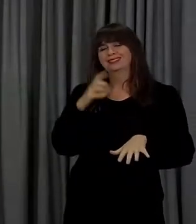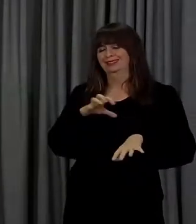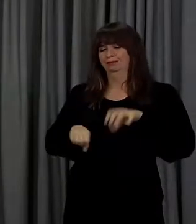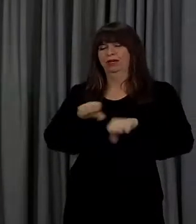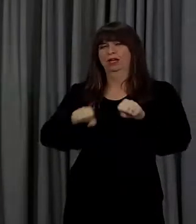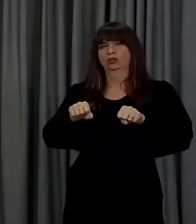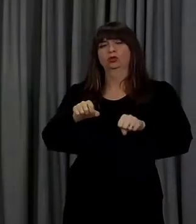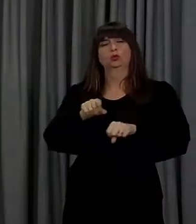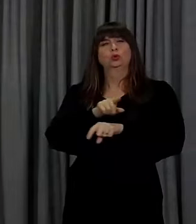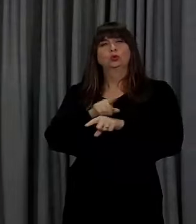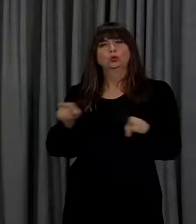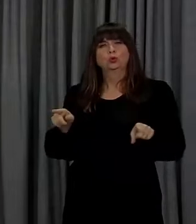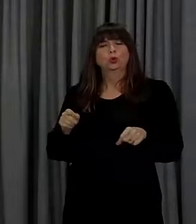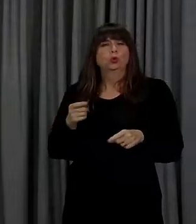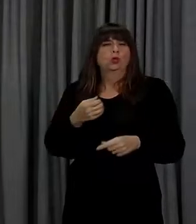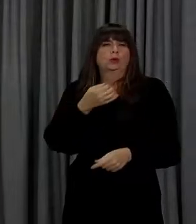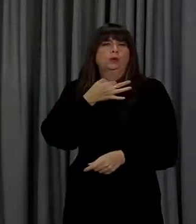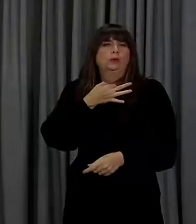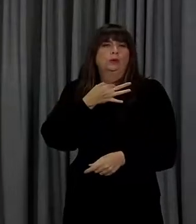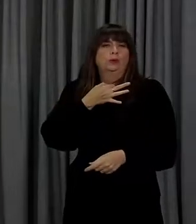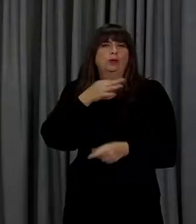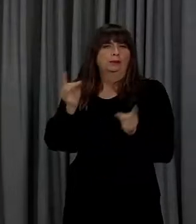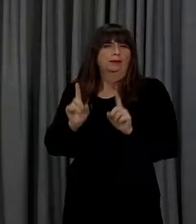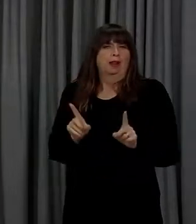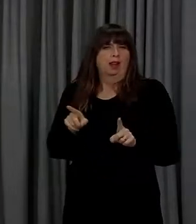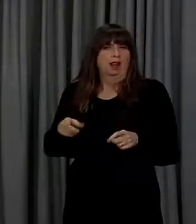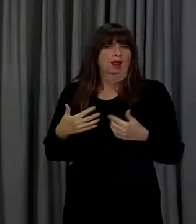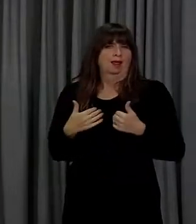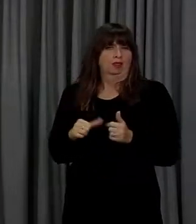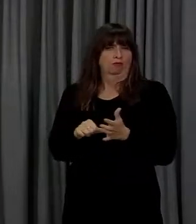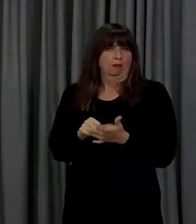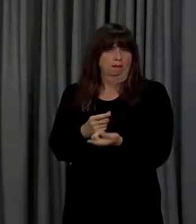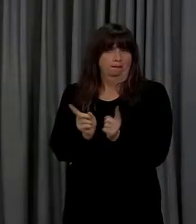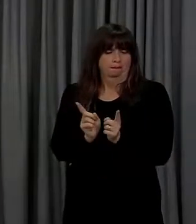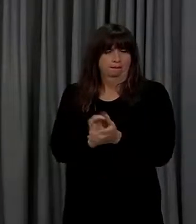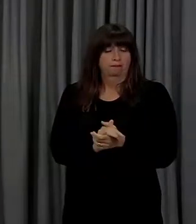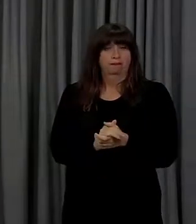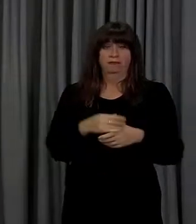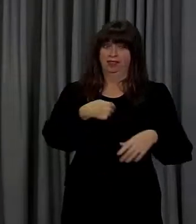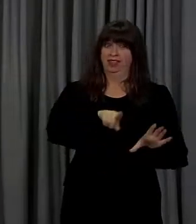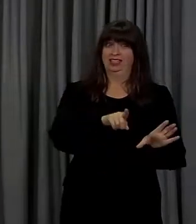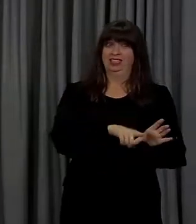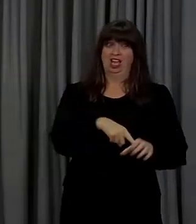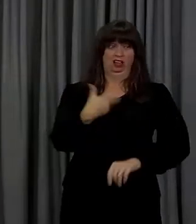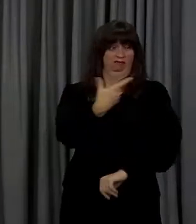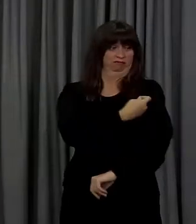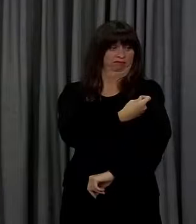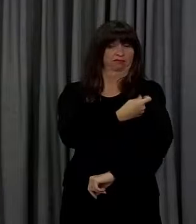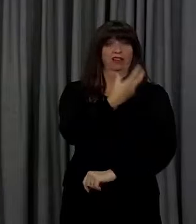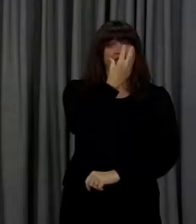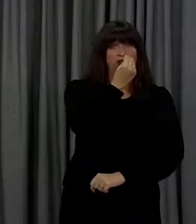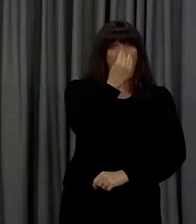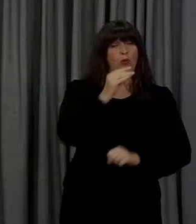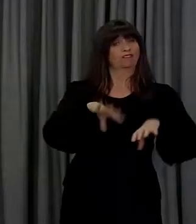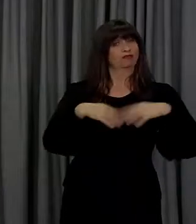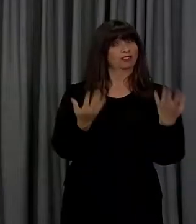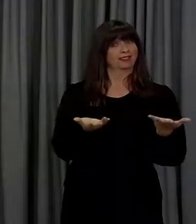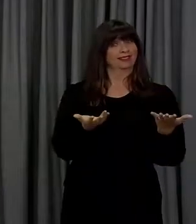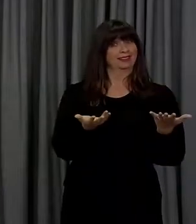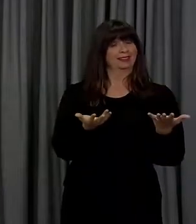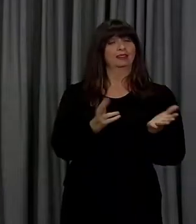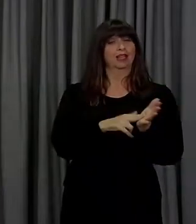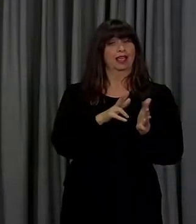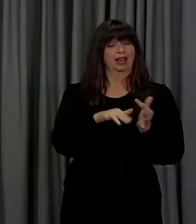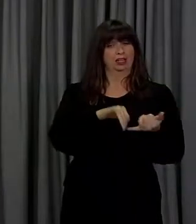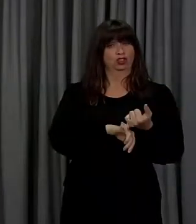more vulnerable and older people. Each year, we provide a free flu jab programme on the NHS for